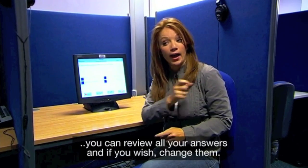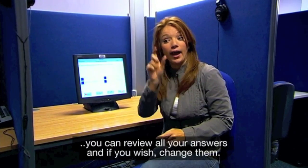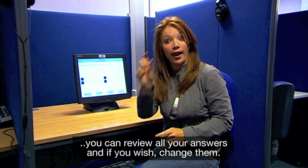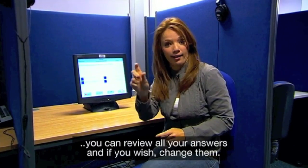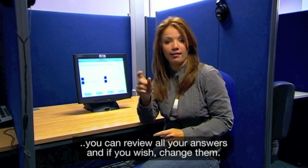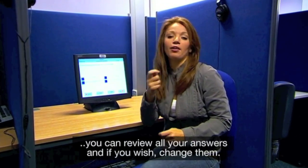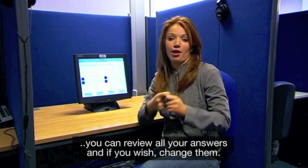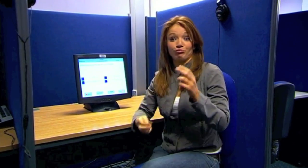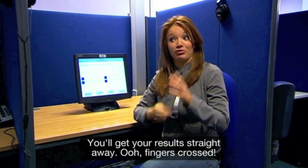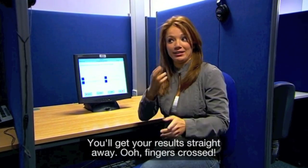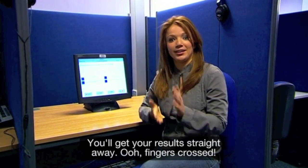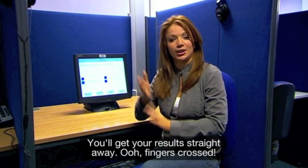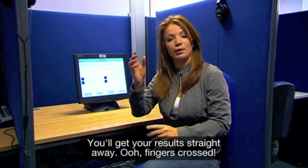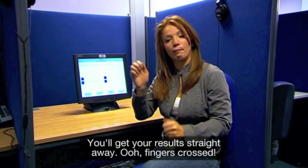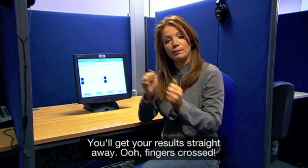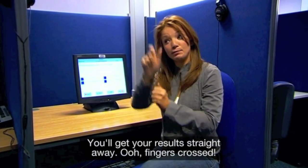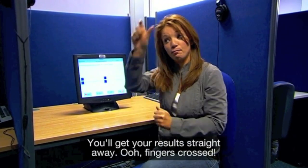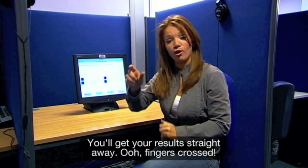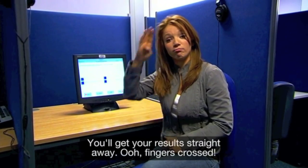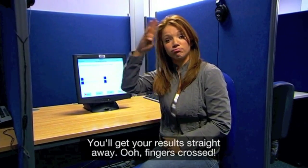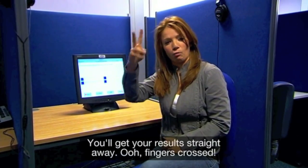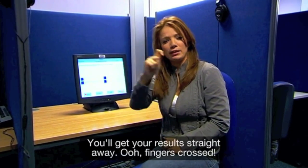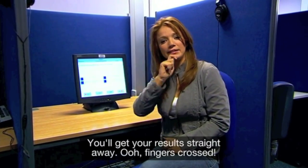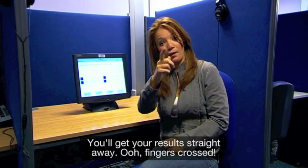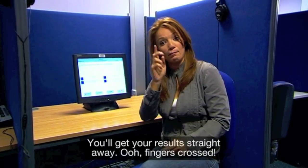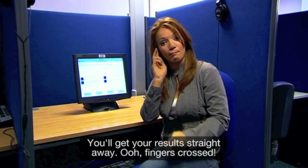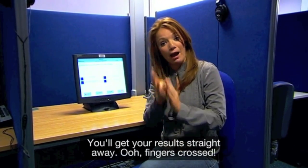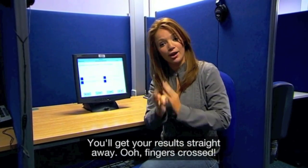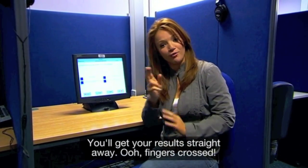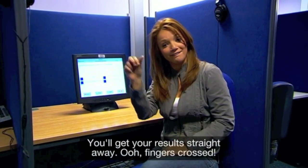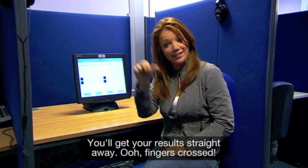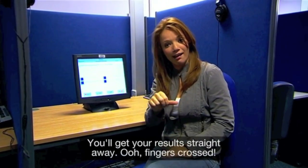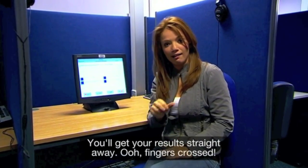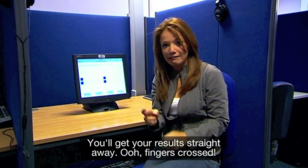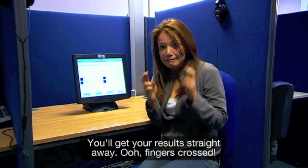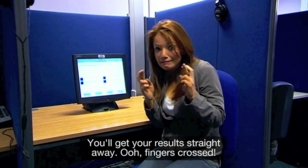them. You'll get your results straight away. Ooh, fingers crossed.